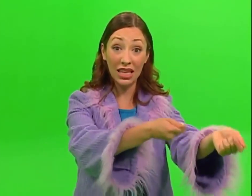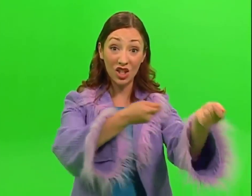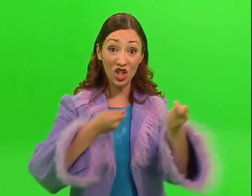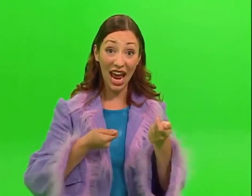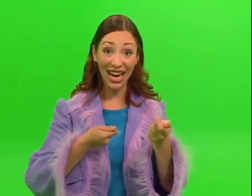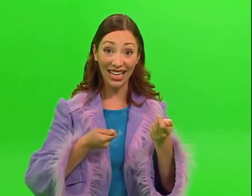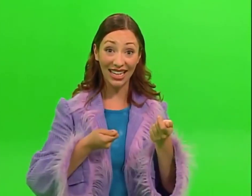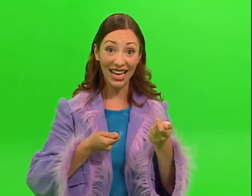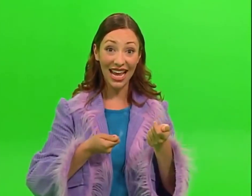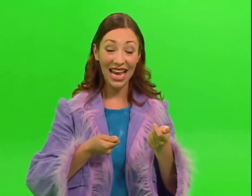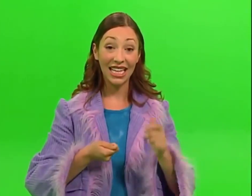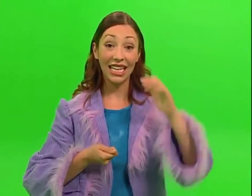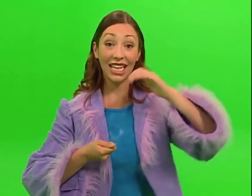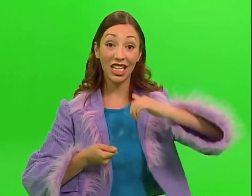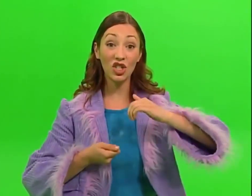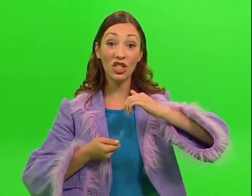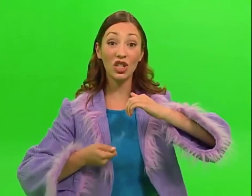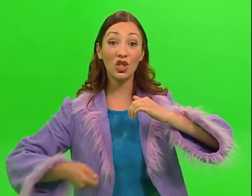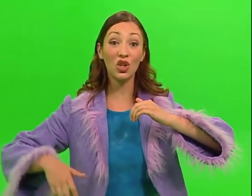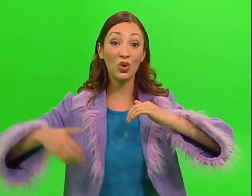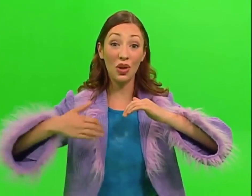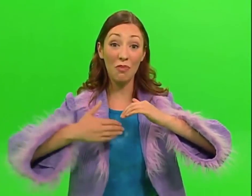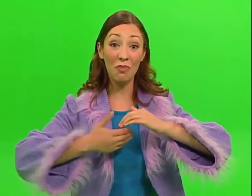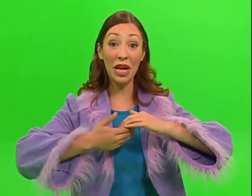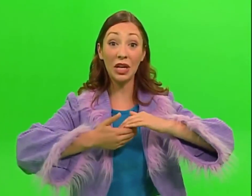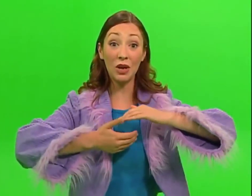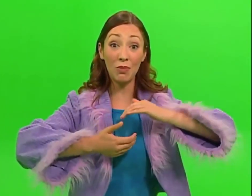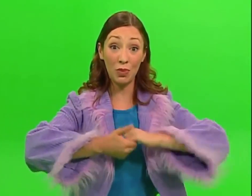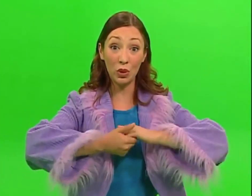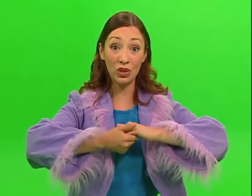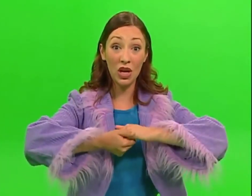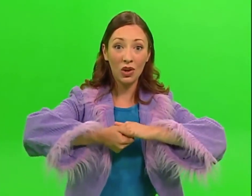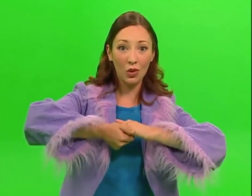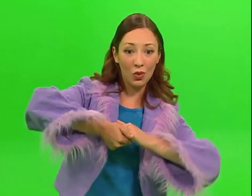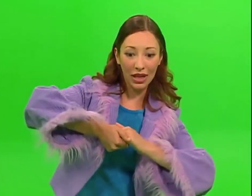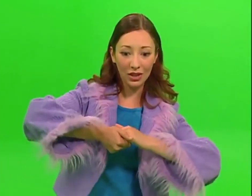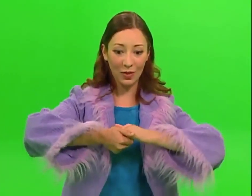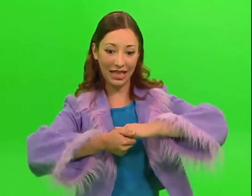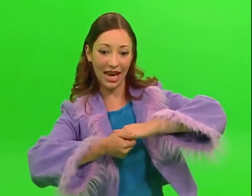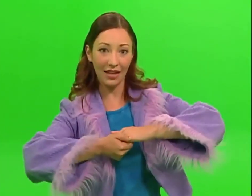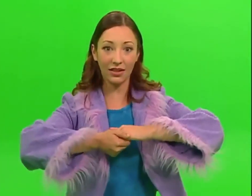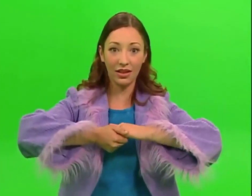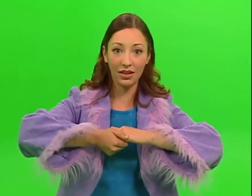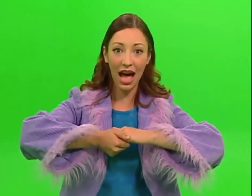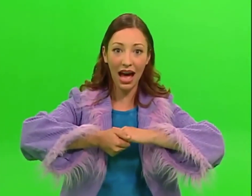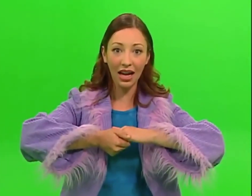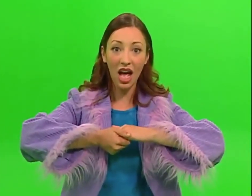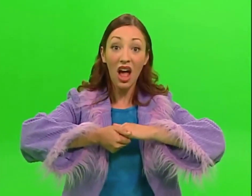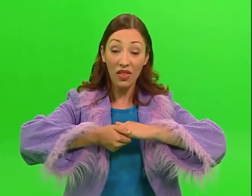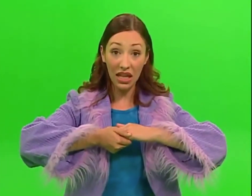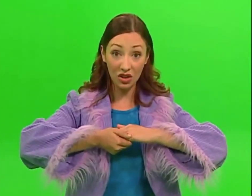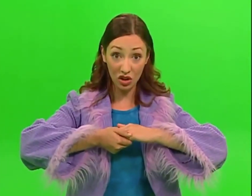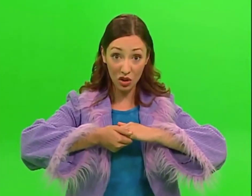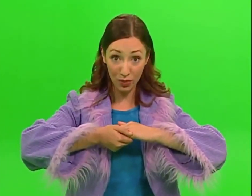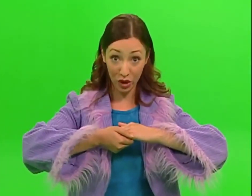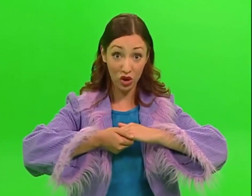a chain. He hitched it to the big caboose. The wheels began to clack. Then super